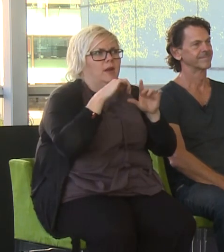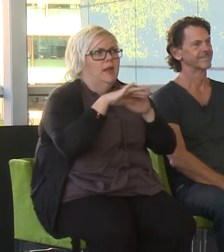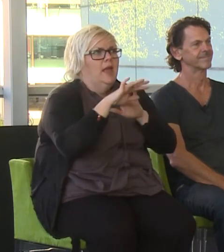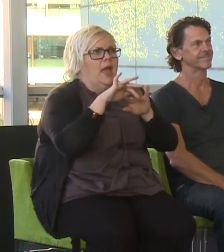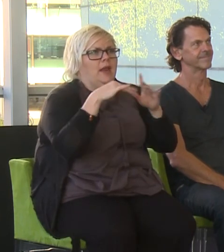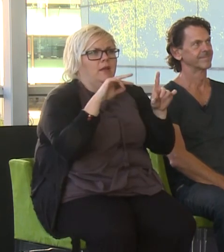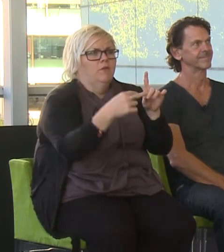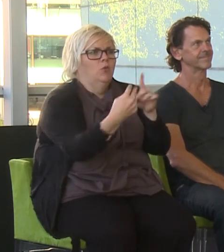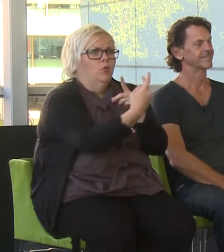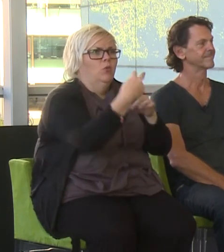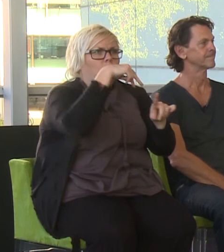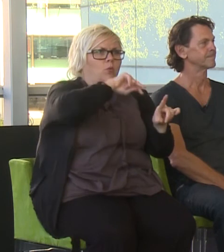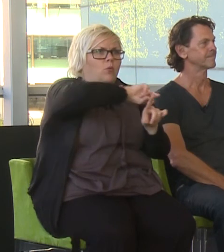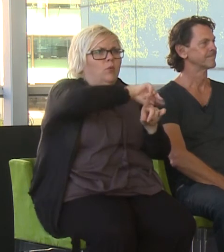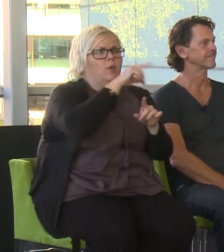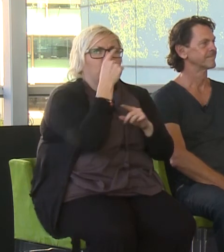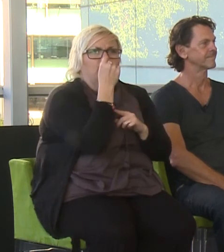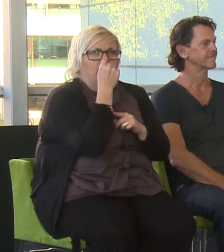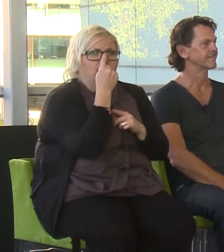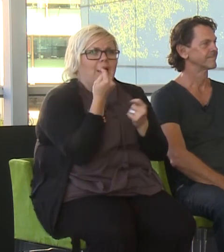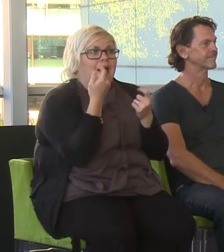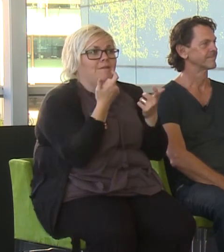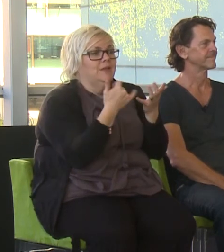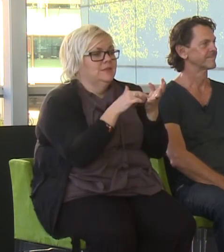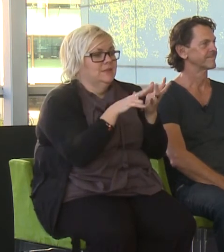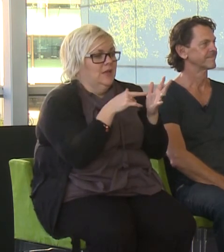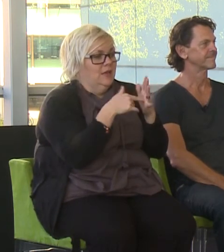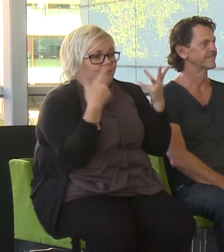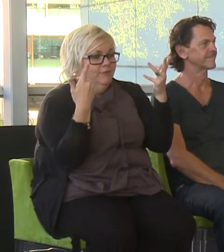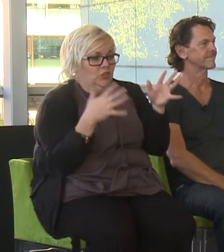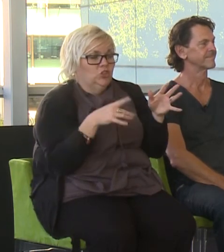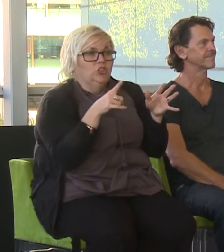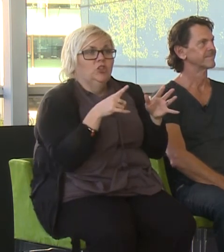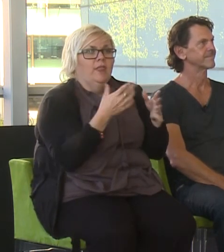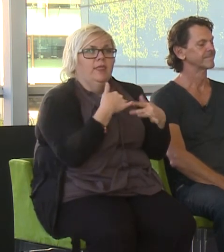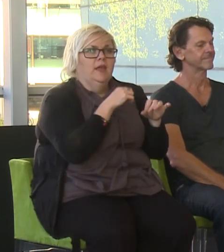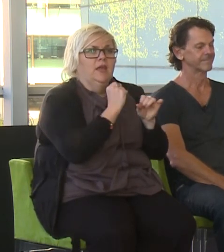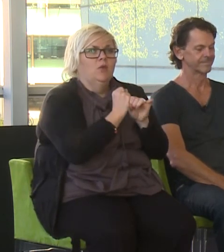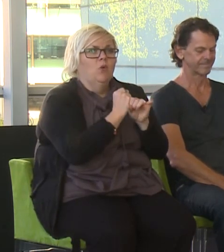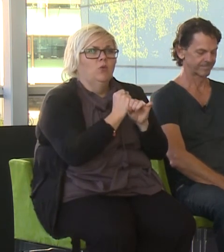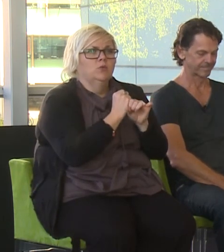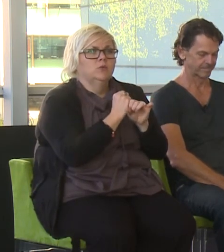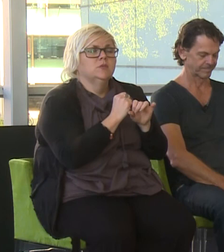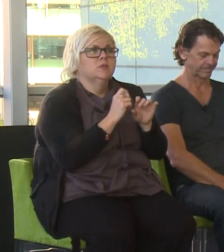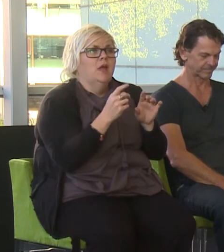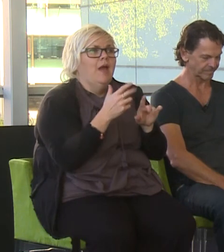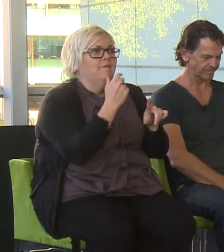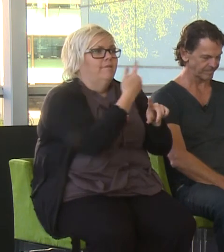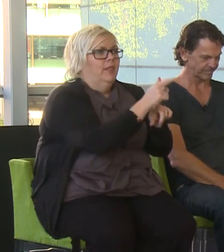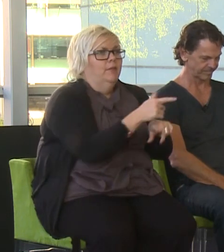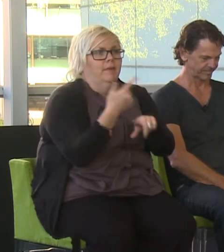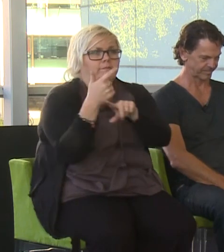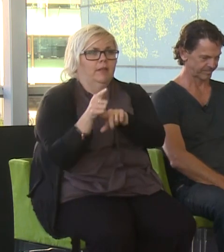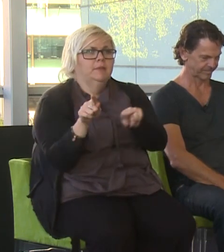orientation or lighting situation. After the stunt is performed on set, the hero swords are then filmed separately in that